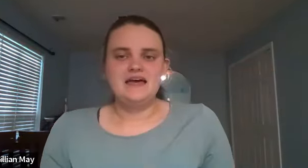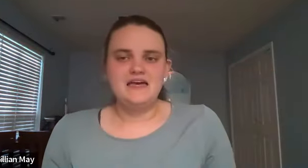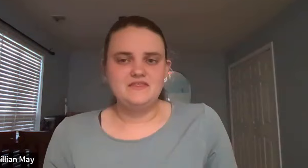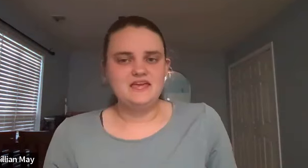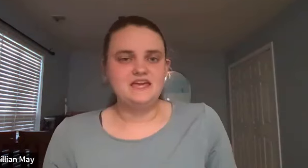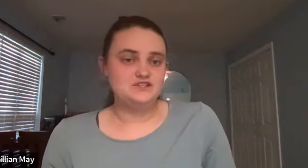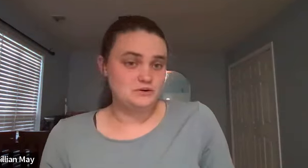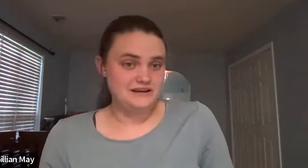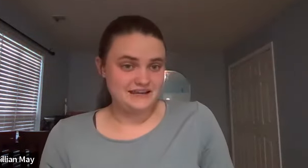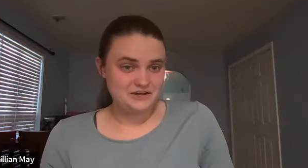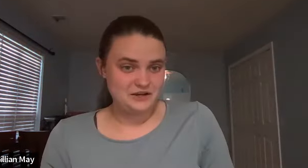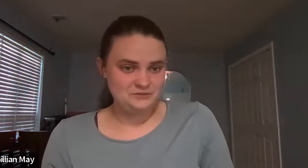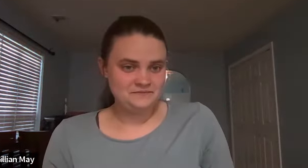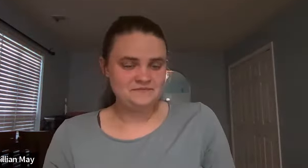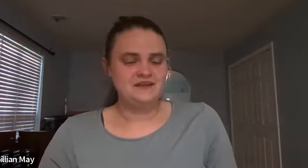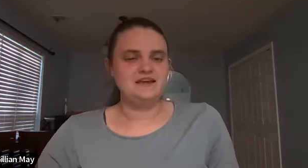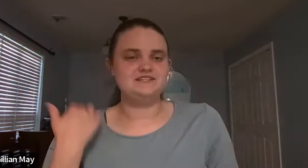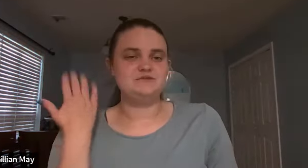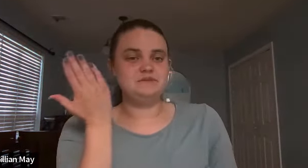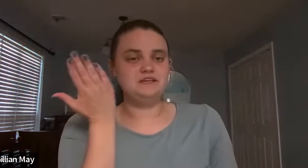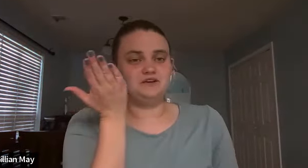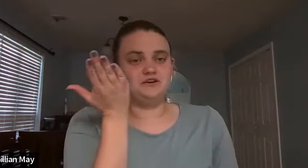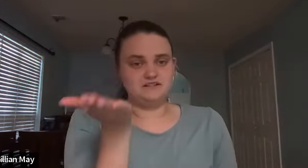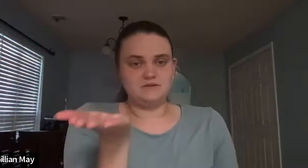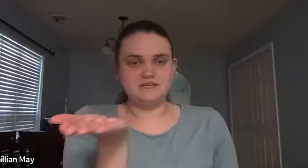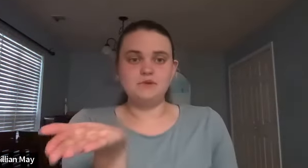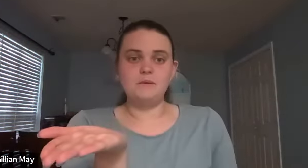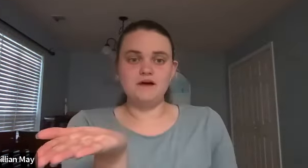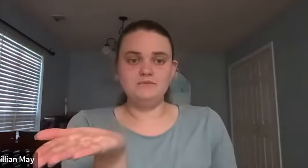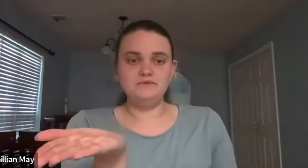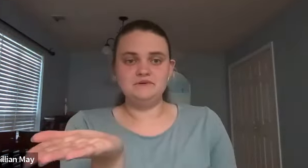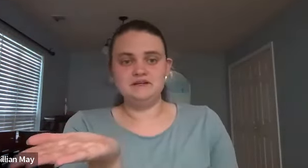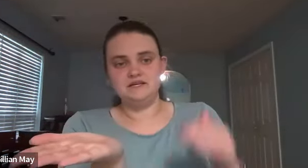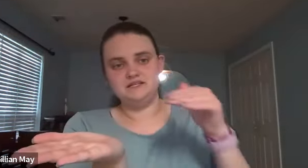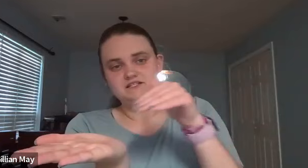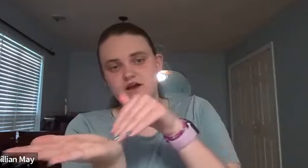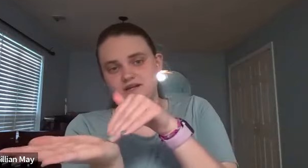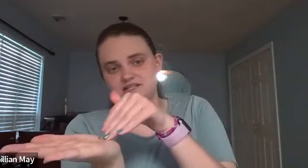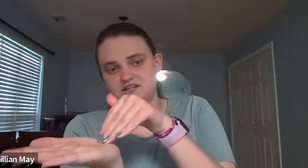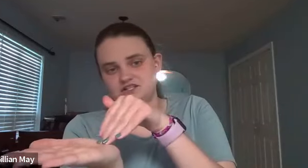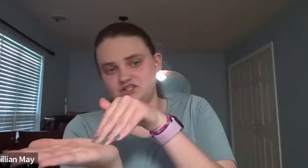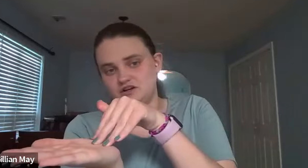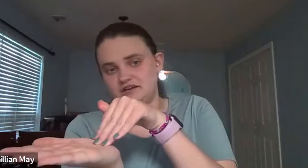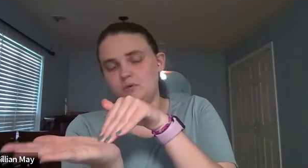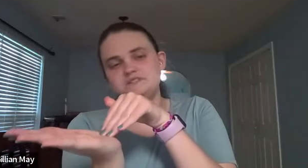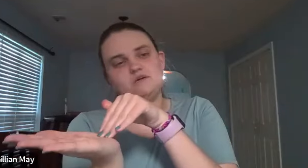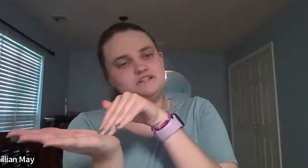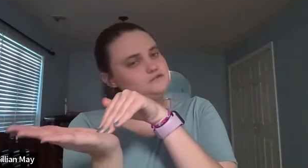And then tornado is going to be your non-dominant palm up. Dominant is going to start here, almost like what we do for